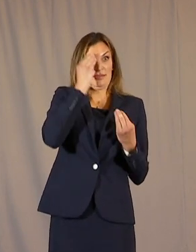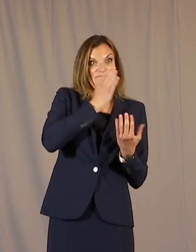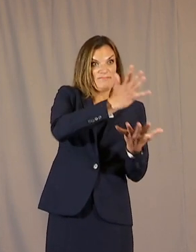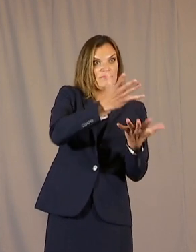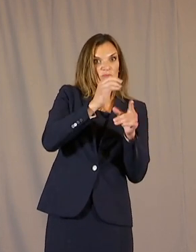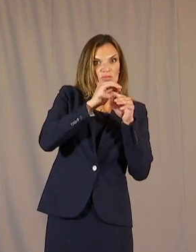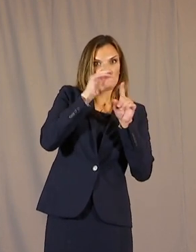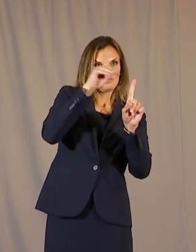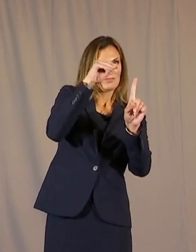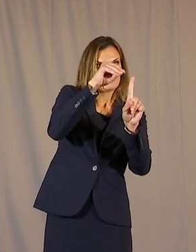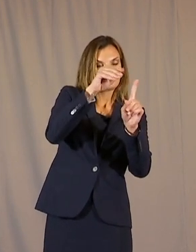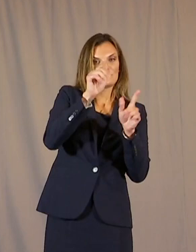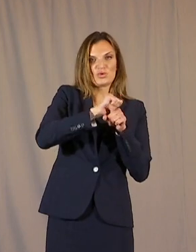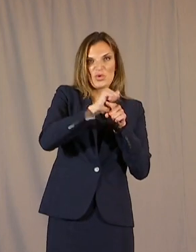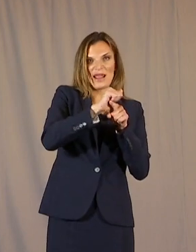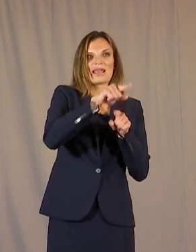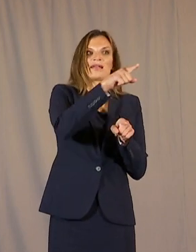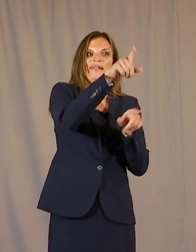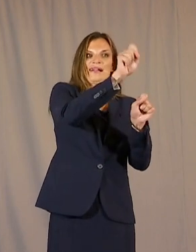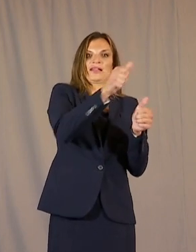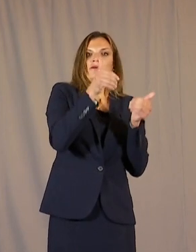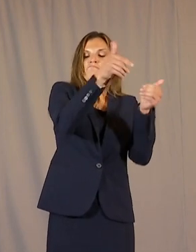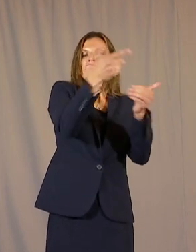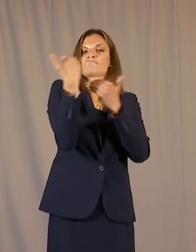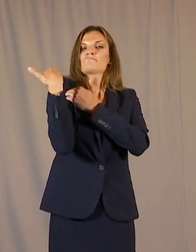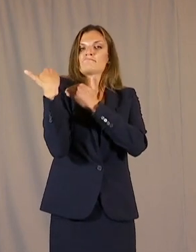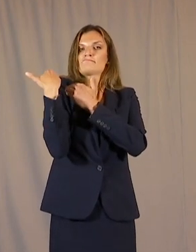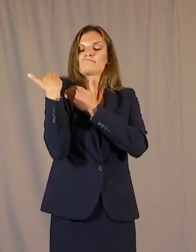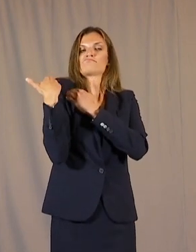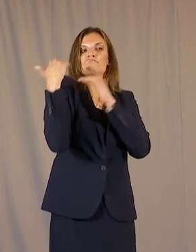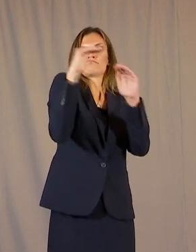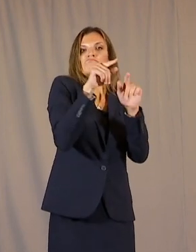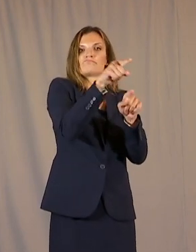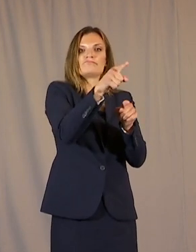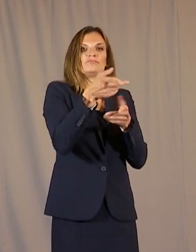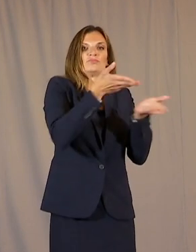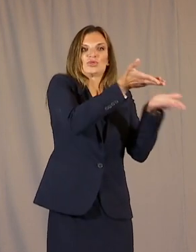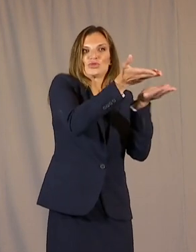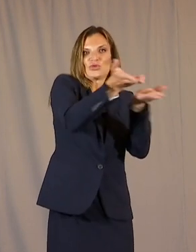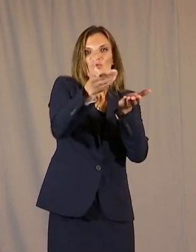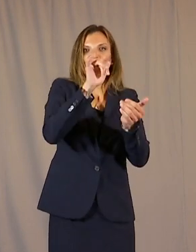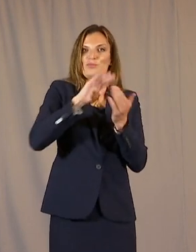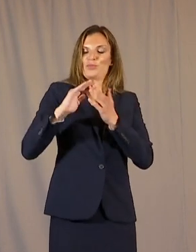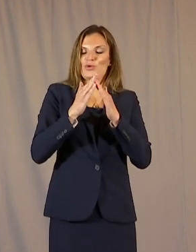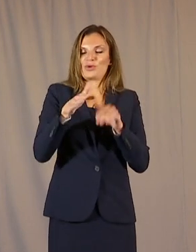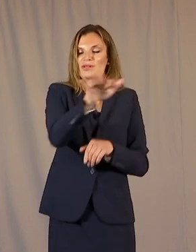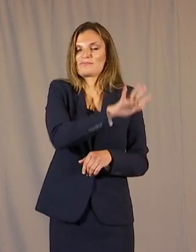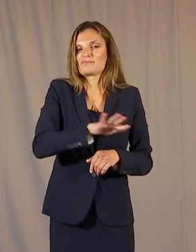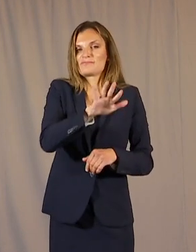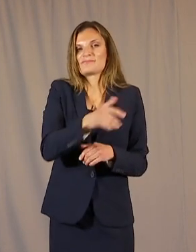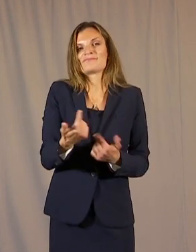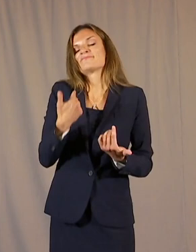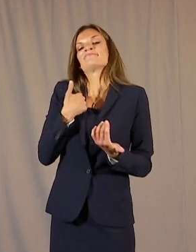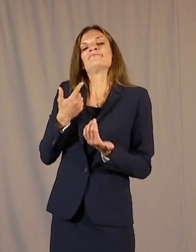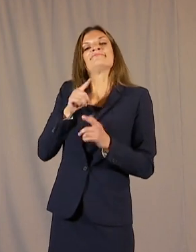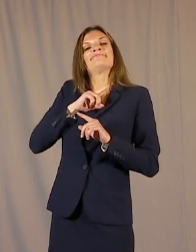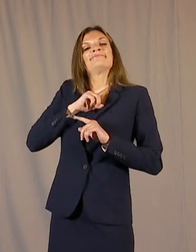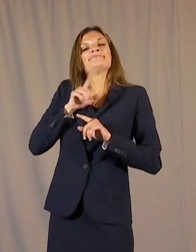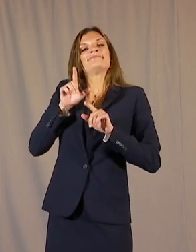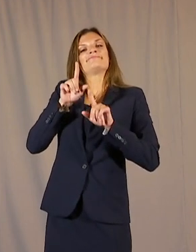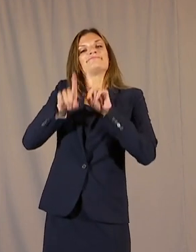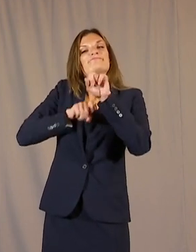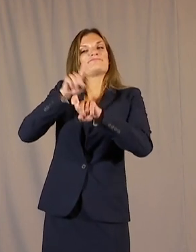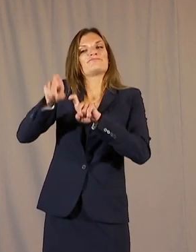services. So those are some, and we talked a lot about just when we were asking race and ethnicity data, we pushed a